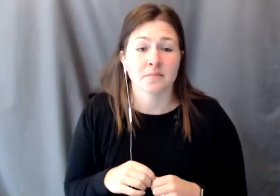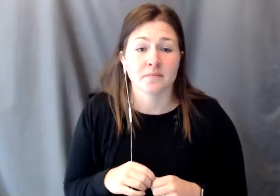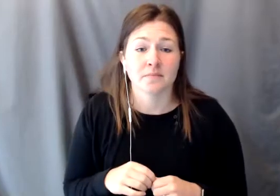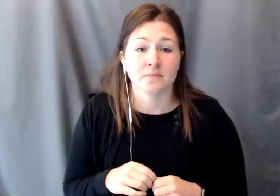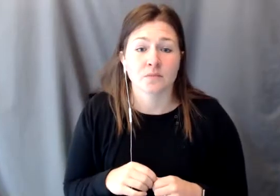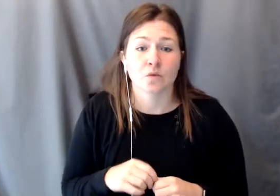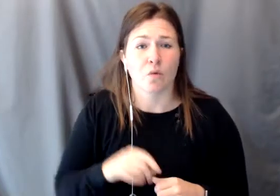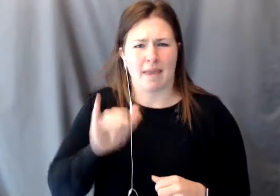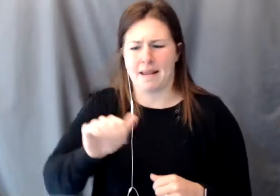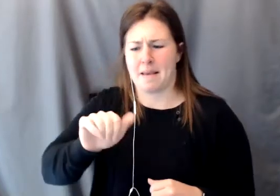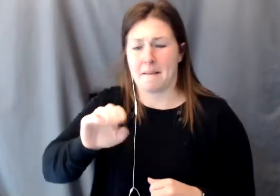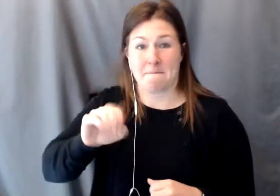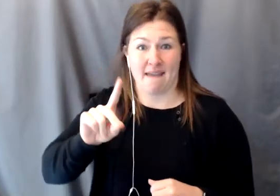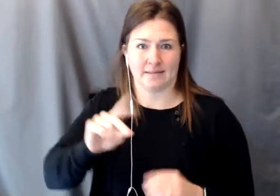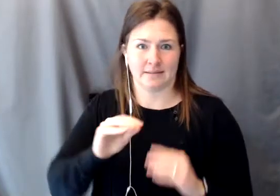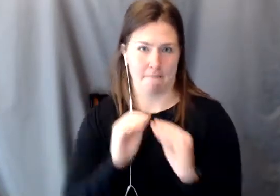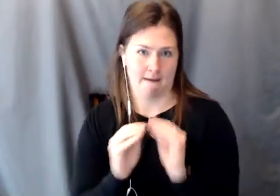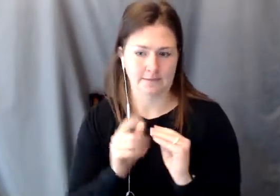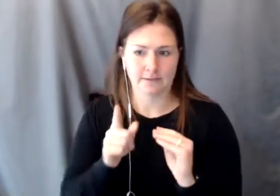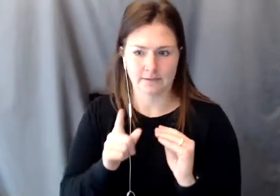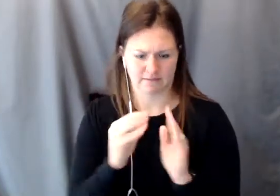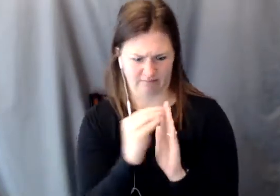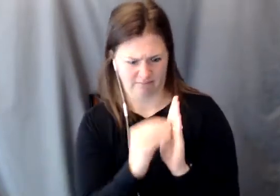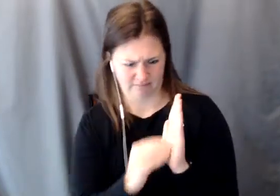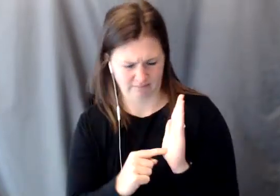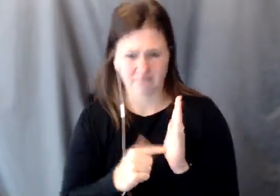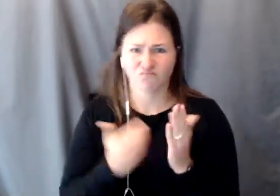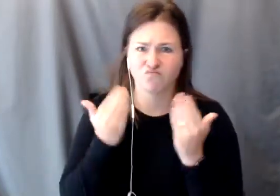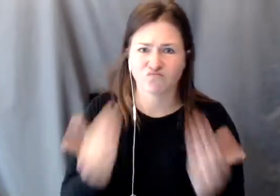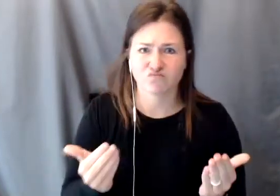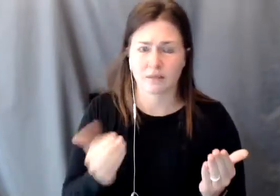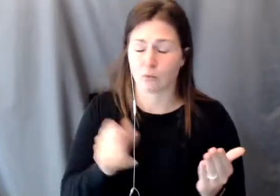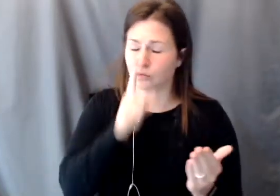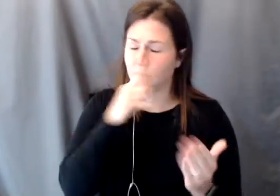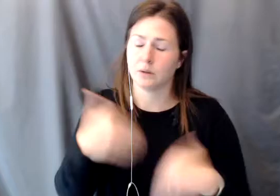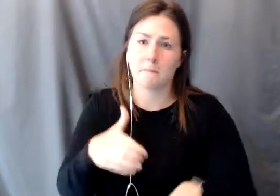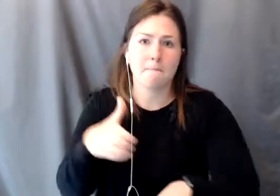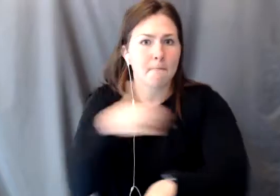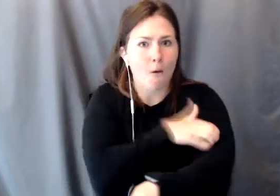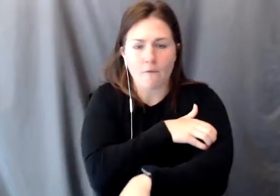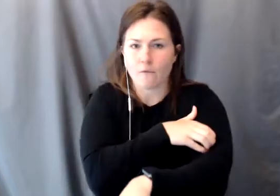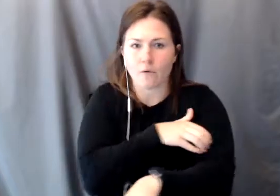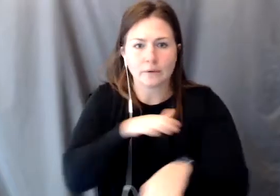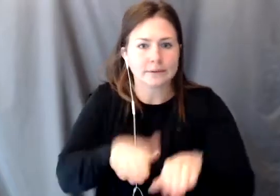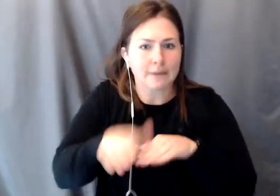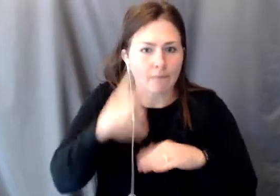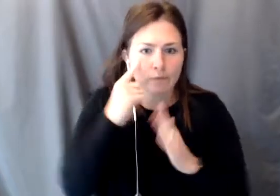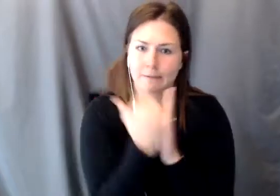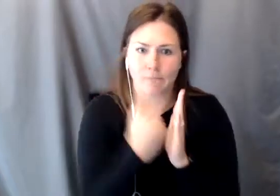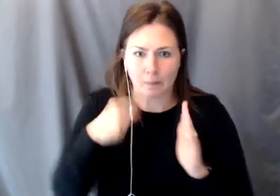the amends were such a powerful step for me, because, you know, I was going into it thinking I had this,